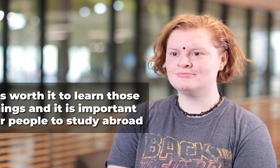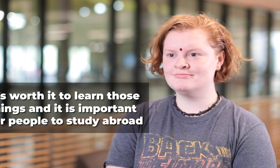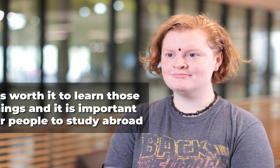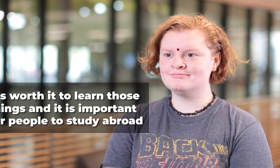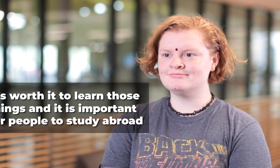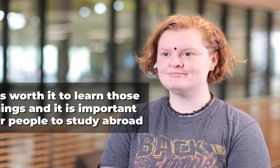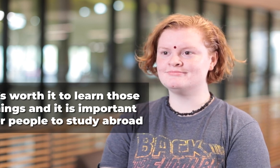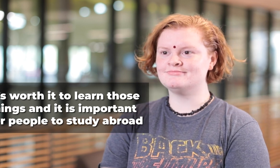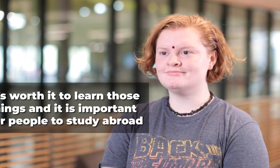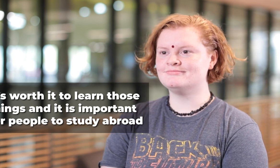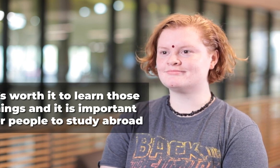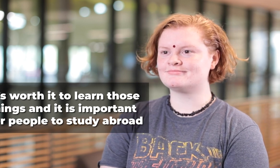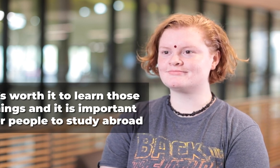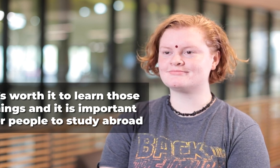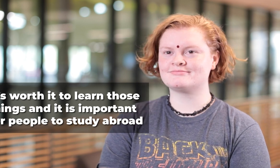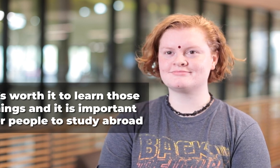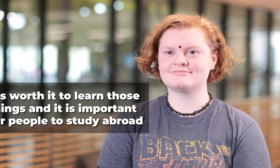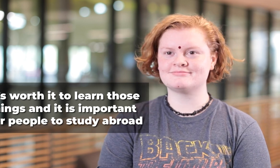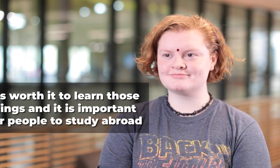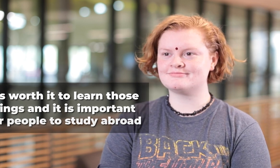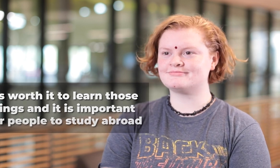and it's important for people to go and study abroad.